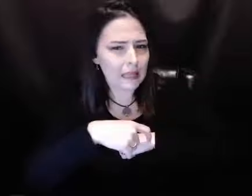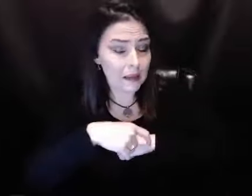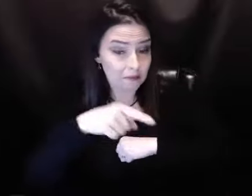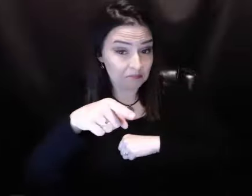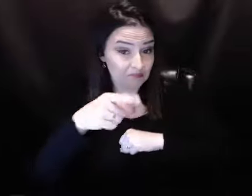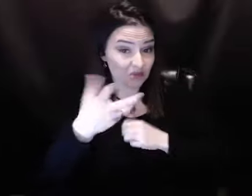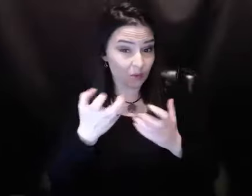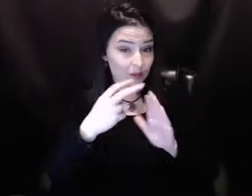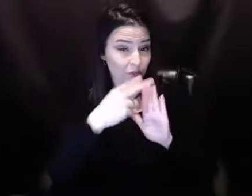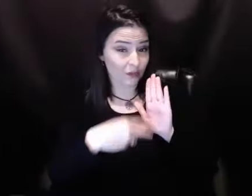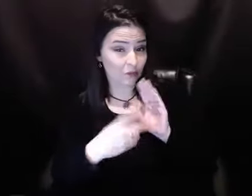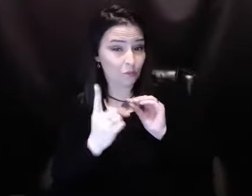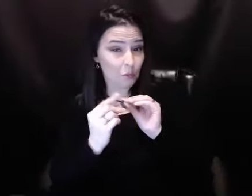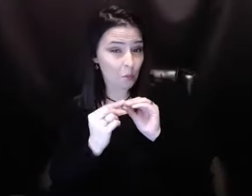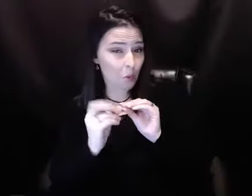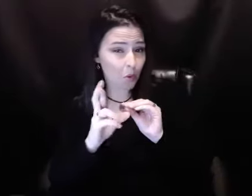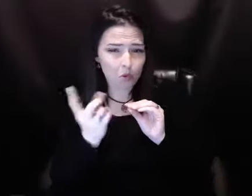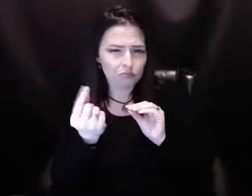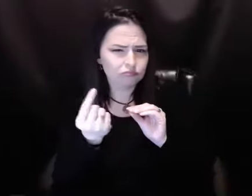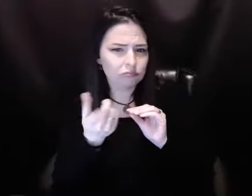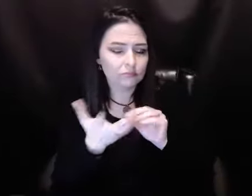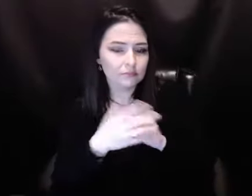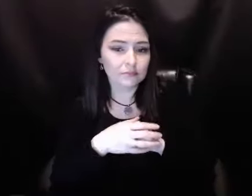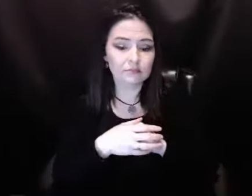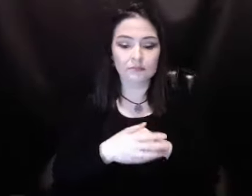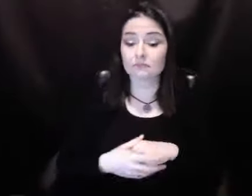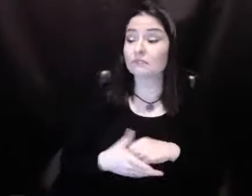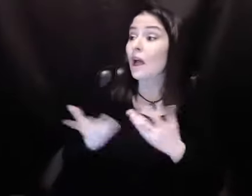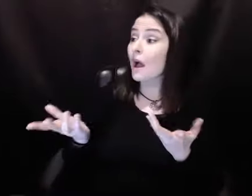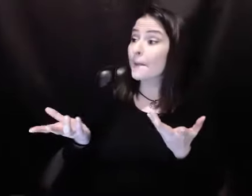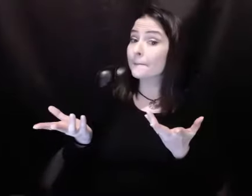Thank you very much. Thank you for giving me this opportunity to share.